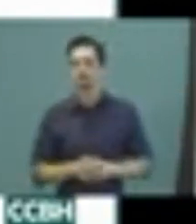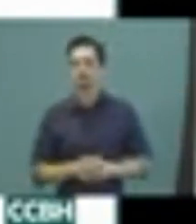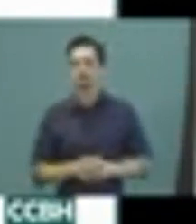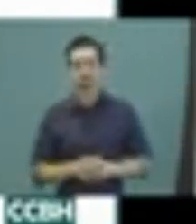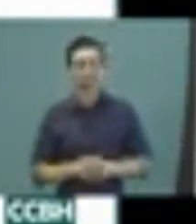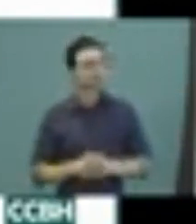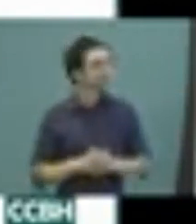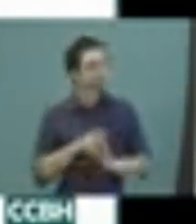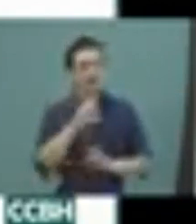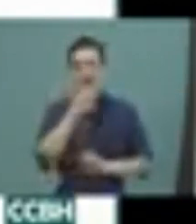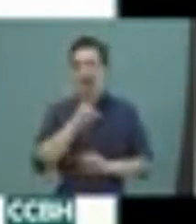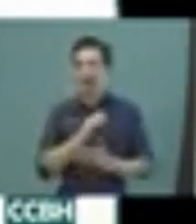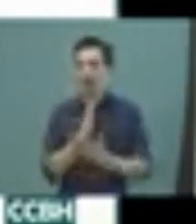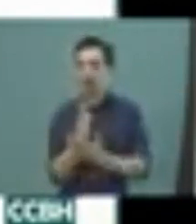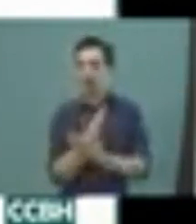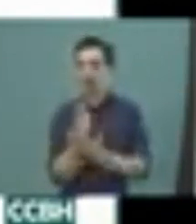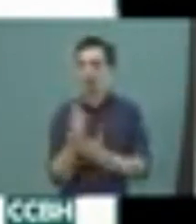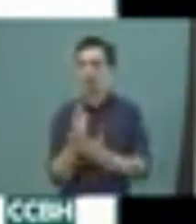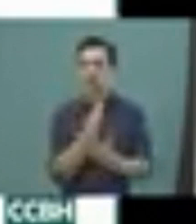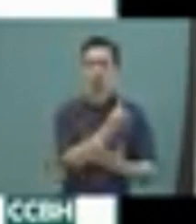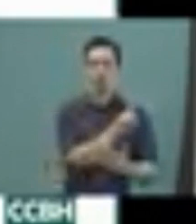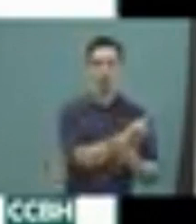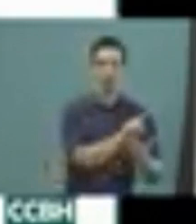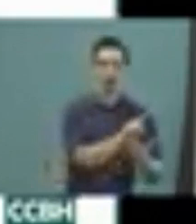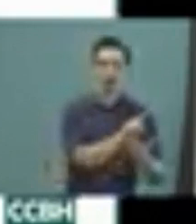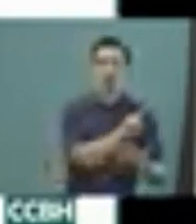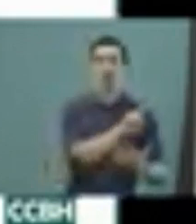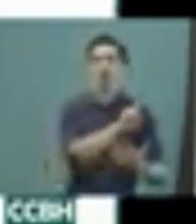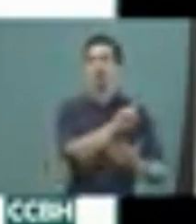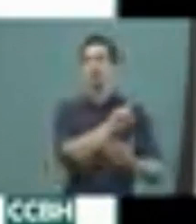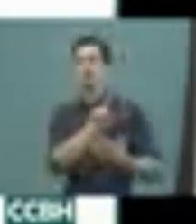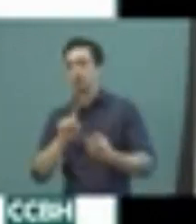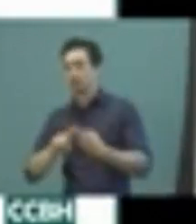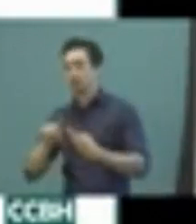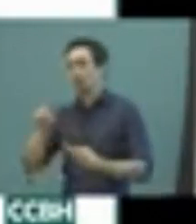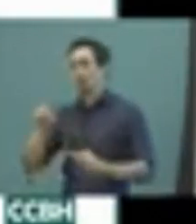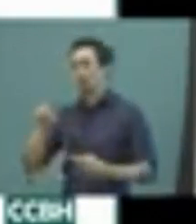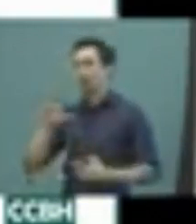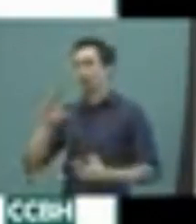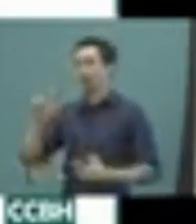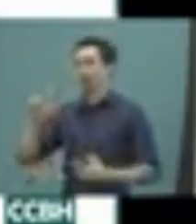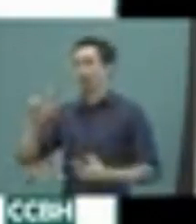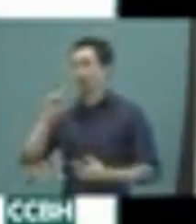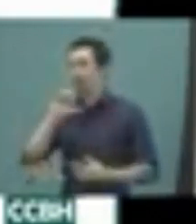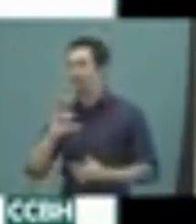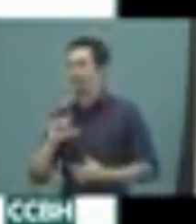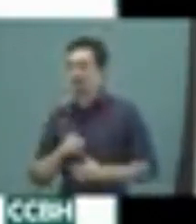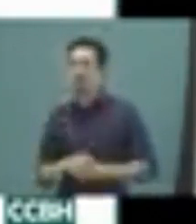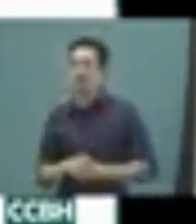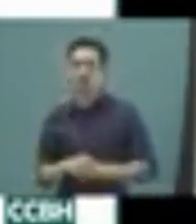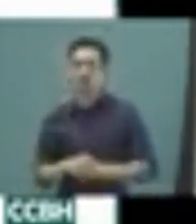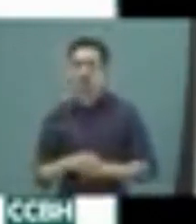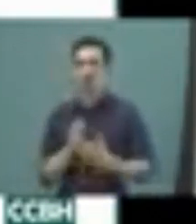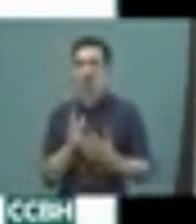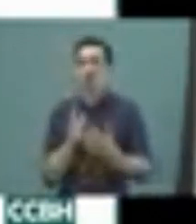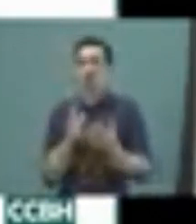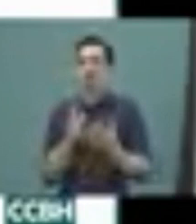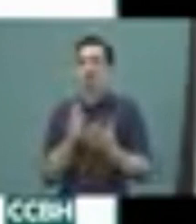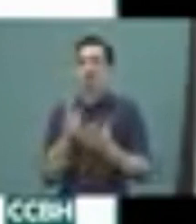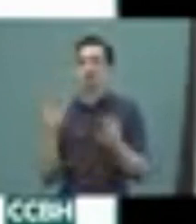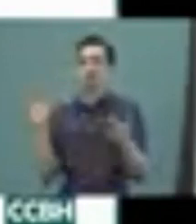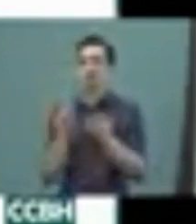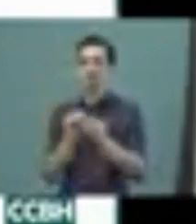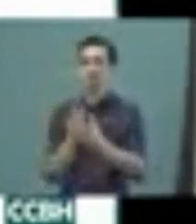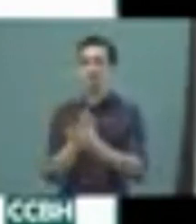The age range of our cases is 1 week to 101 years of age, and the median age of our cases